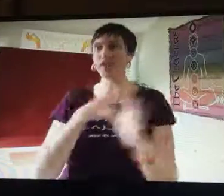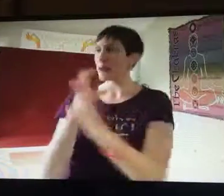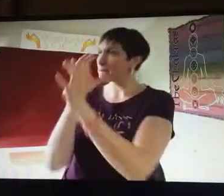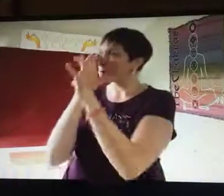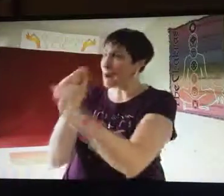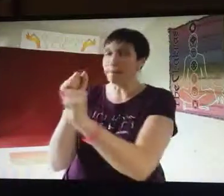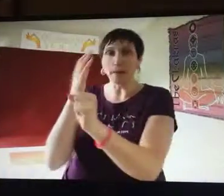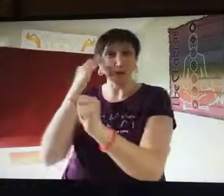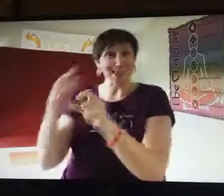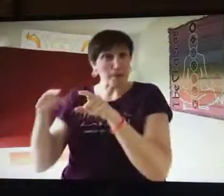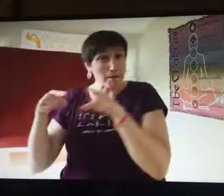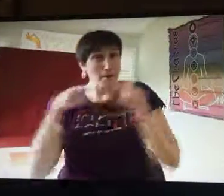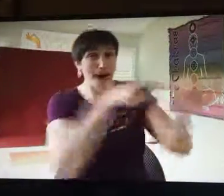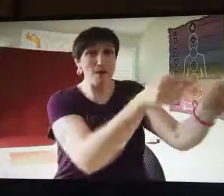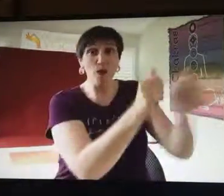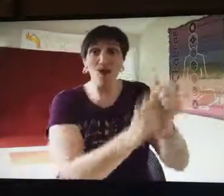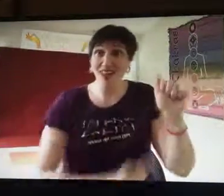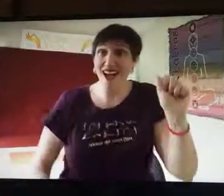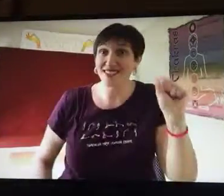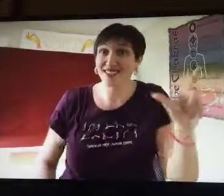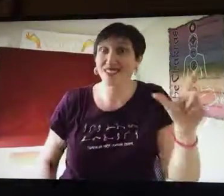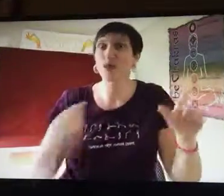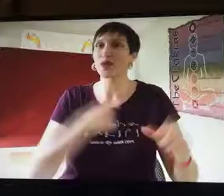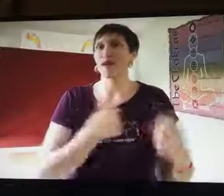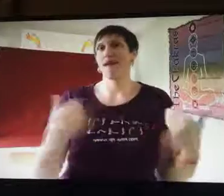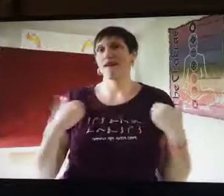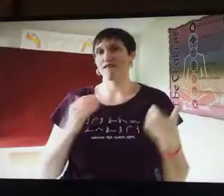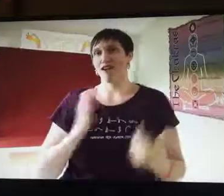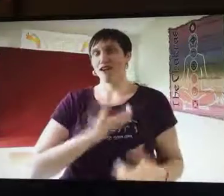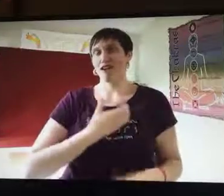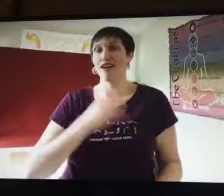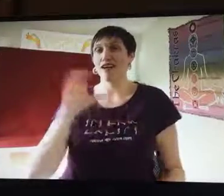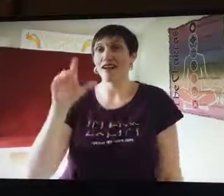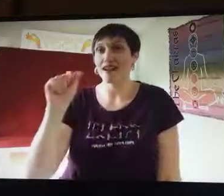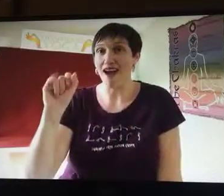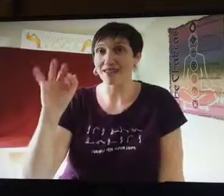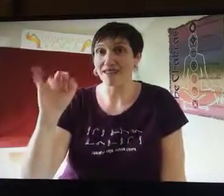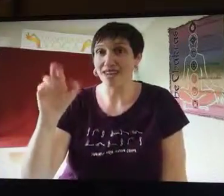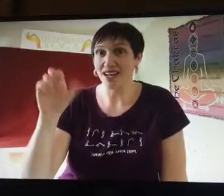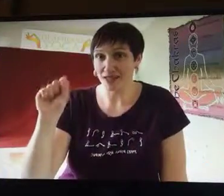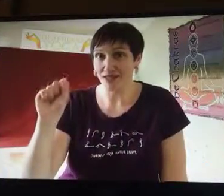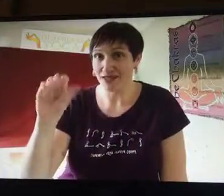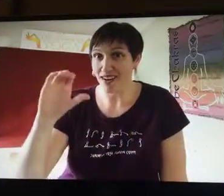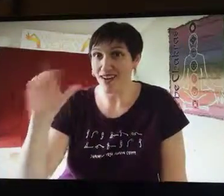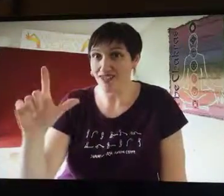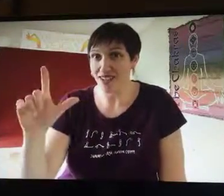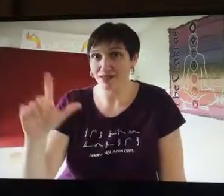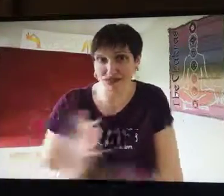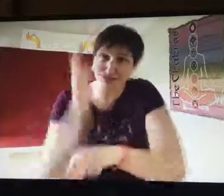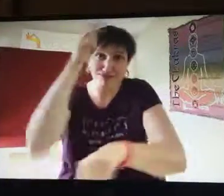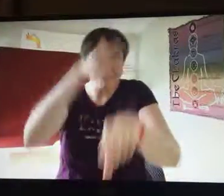Wow, it's so beautiful and fascinating. And it all can be seen in ASL, in our interpreter clarification.